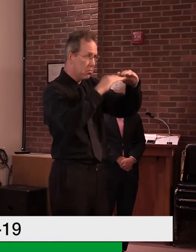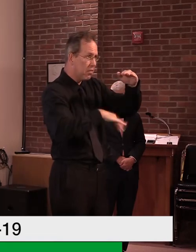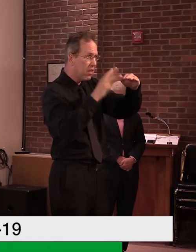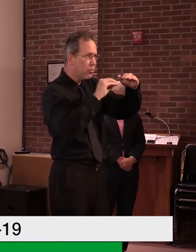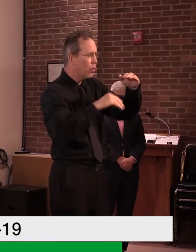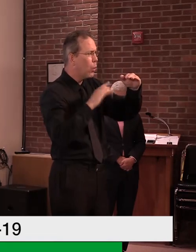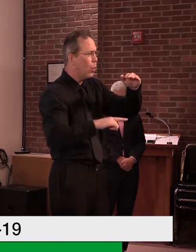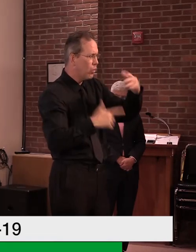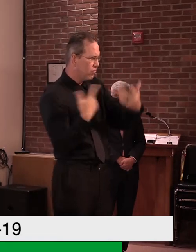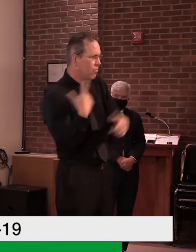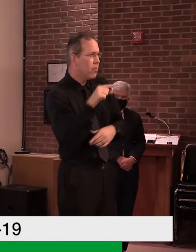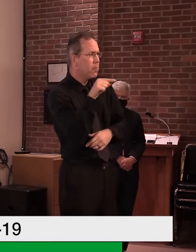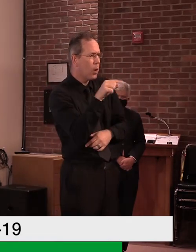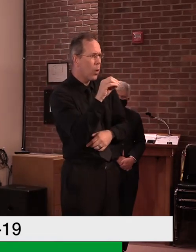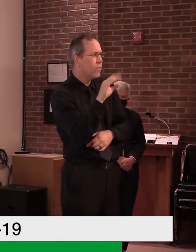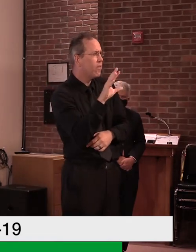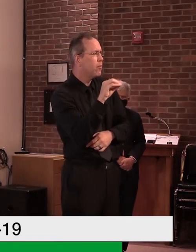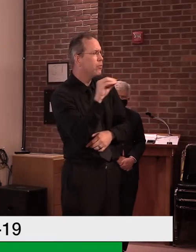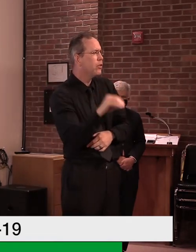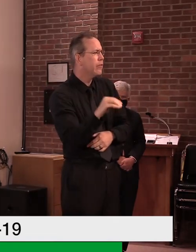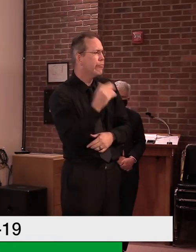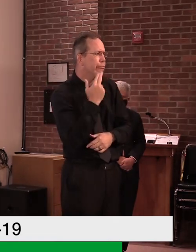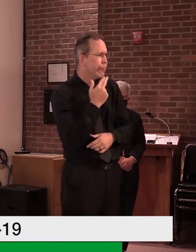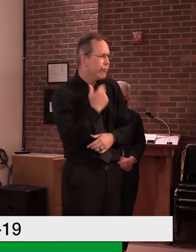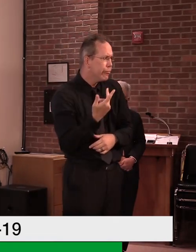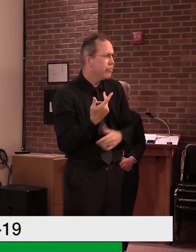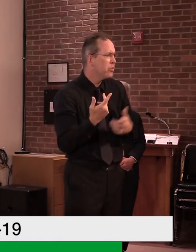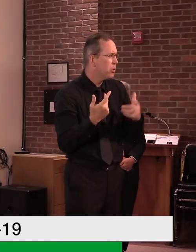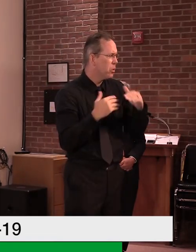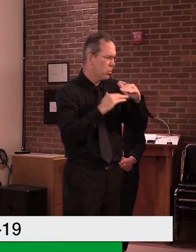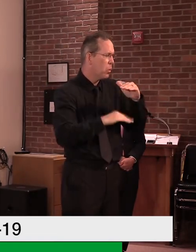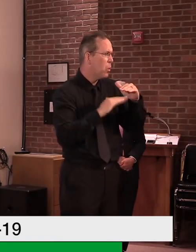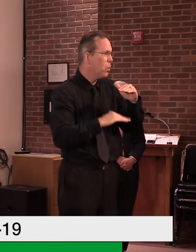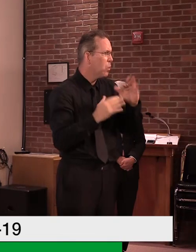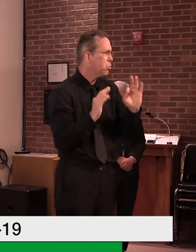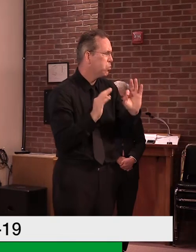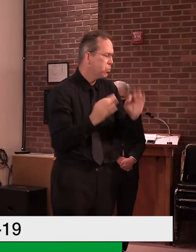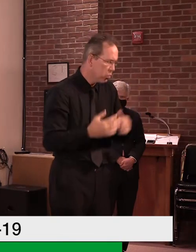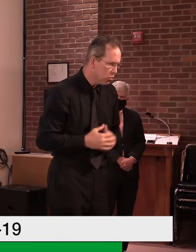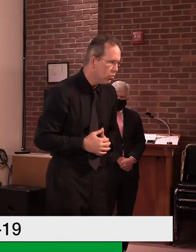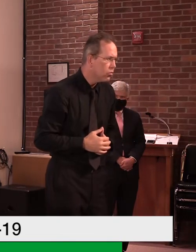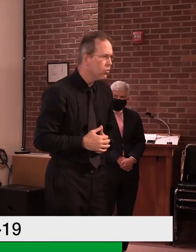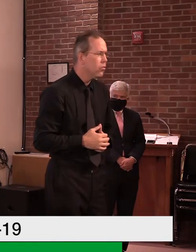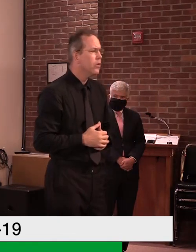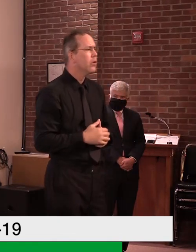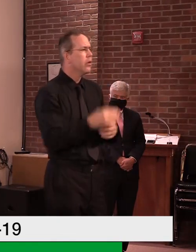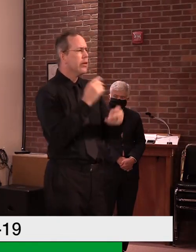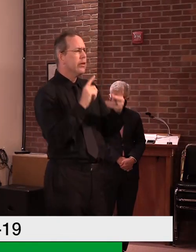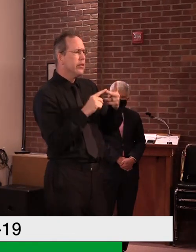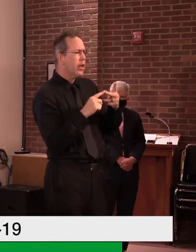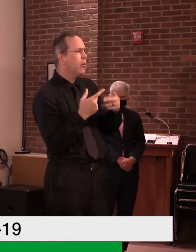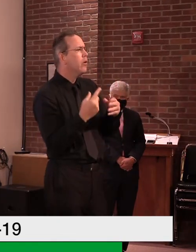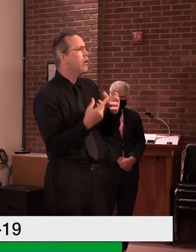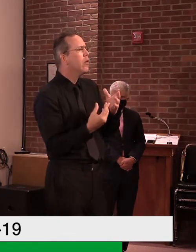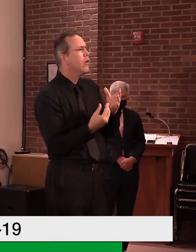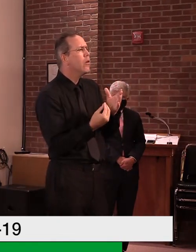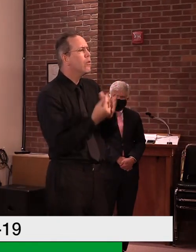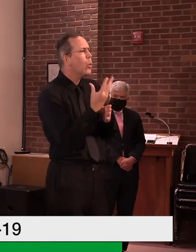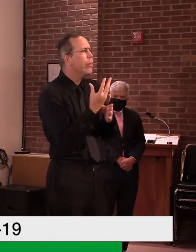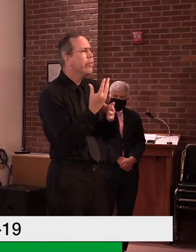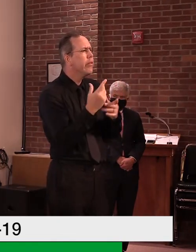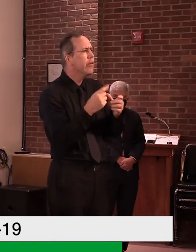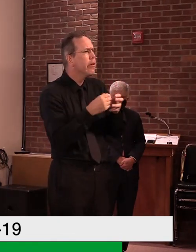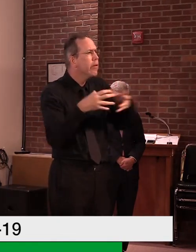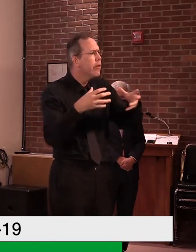our 4% guardrail. The 3 and 7 day viral growth rates also remain steady and low this week, both